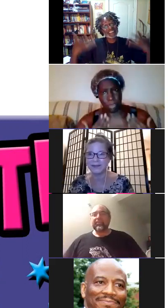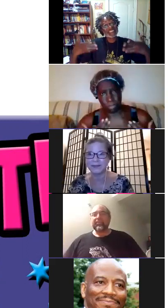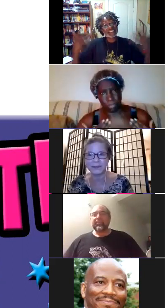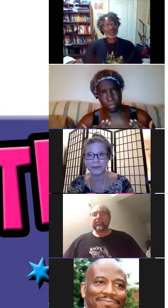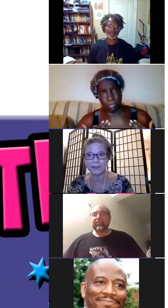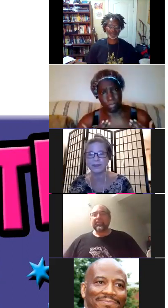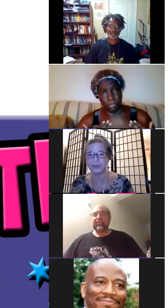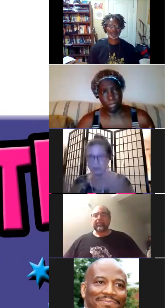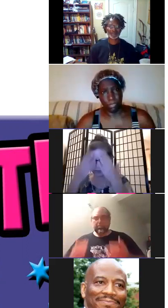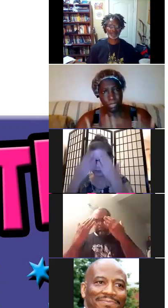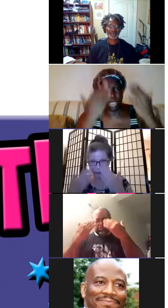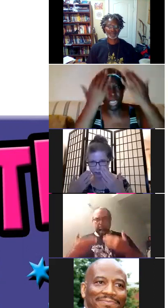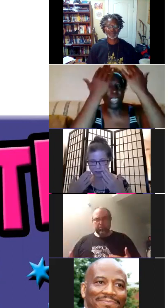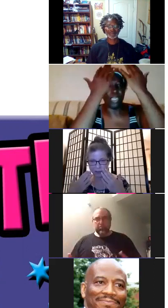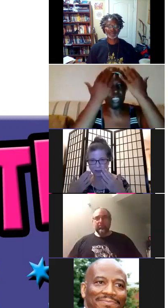Sad.